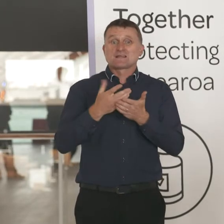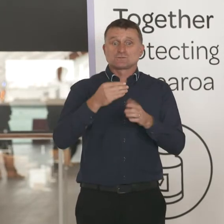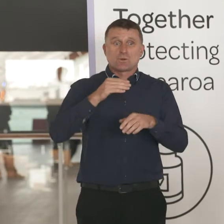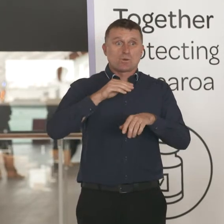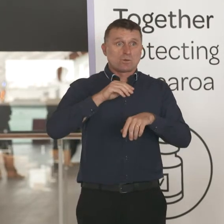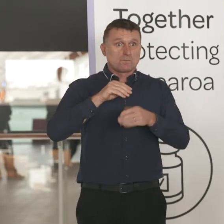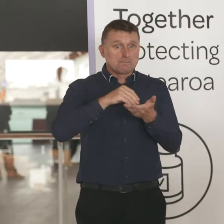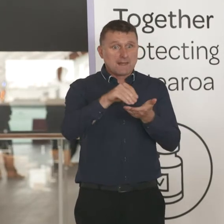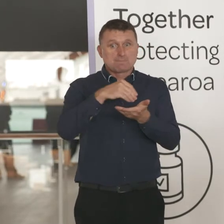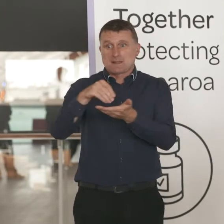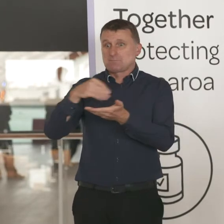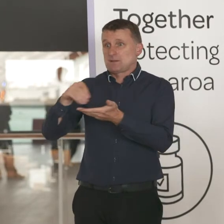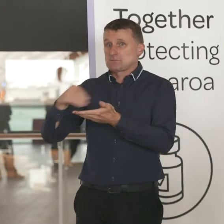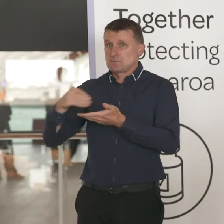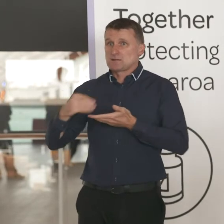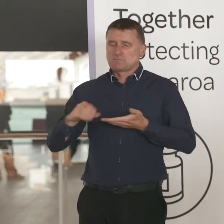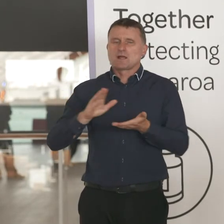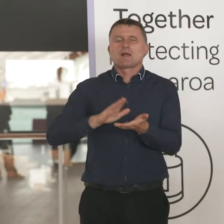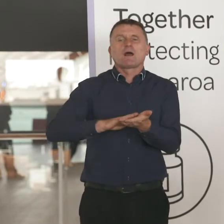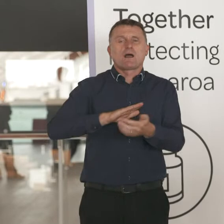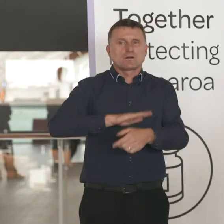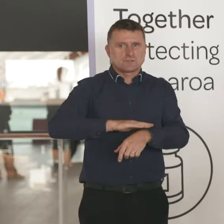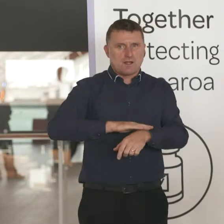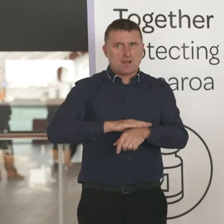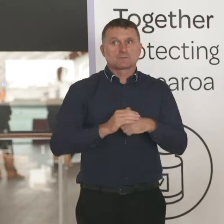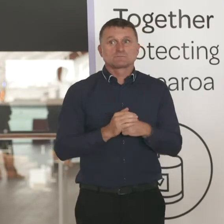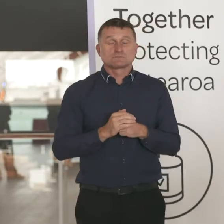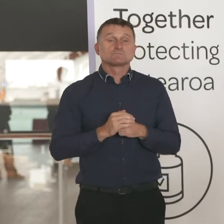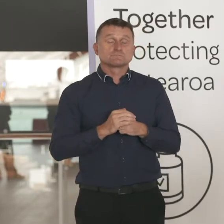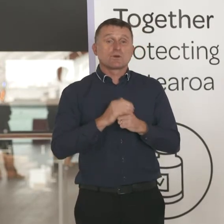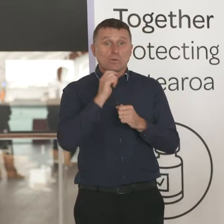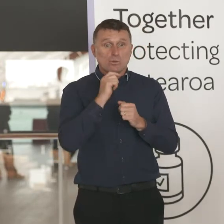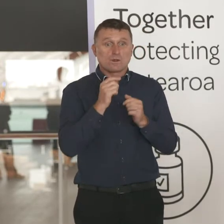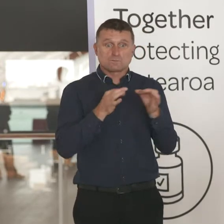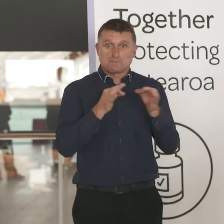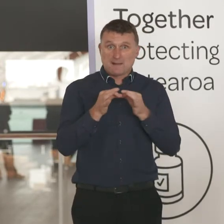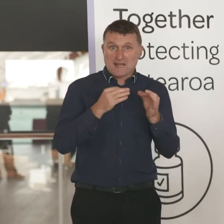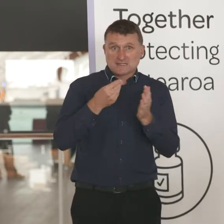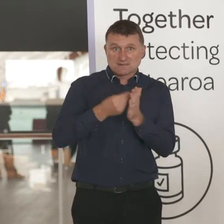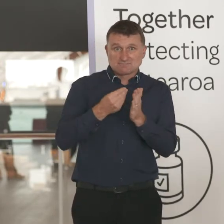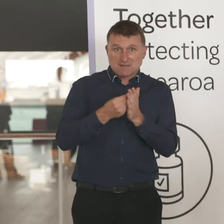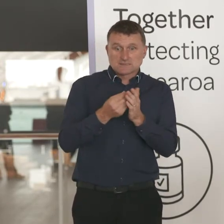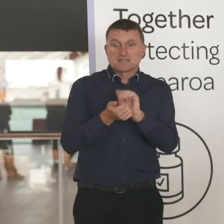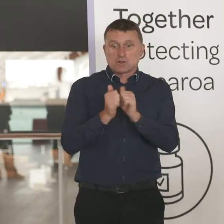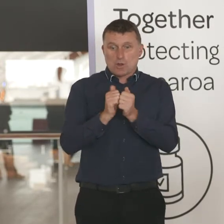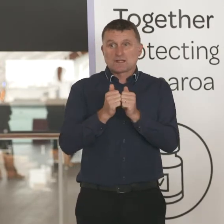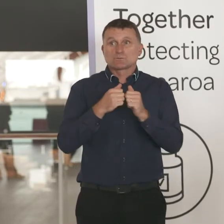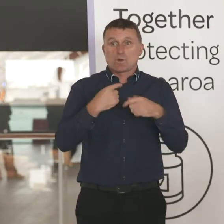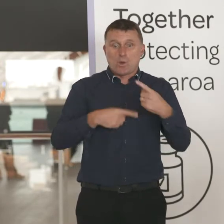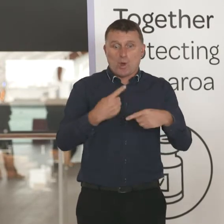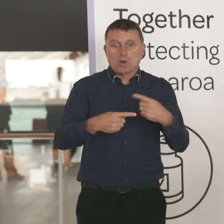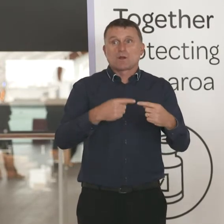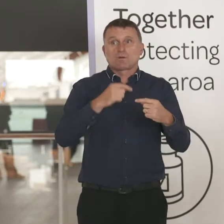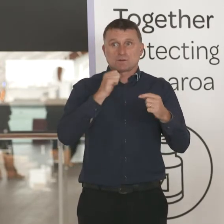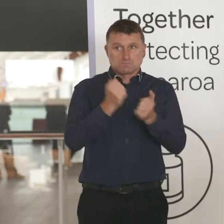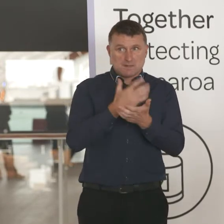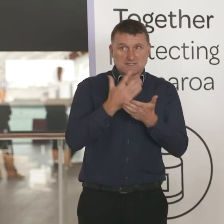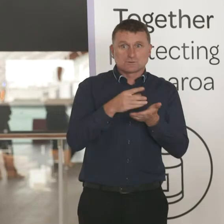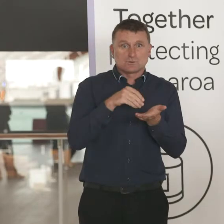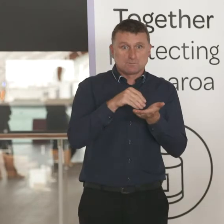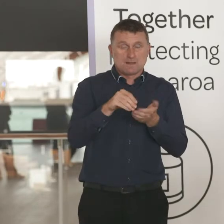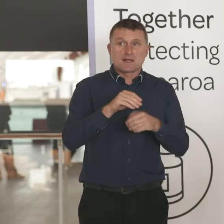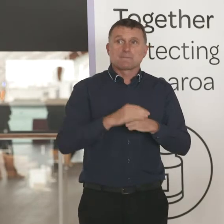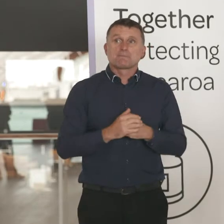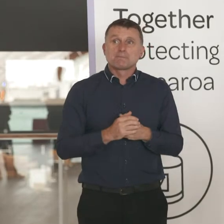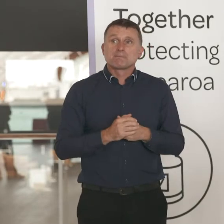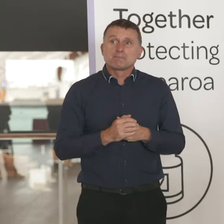fashion. So we continue to monitor this with our planning and funding colleagues as well. One of the key things that they've been asking for is